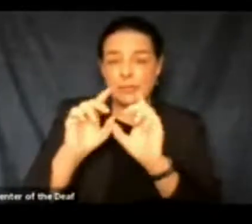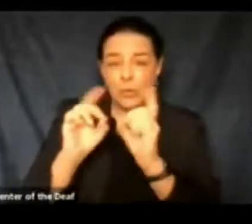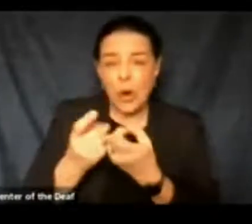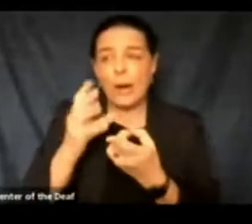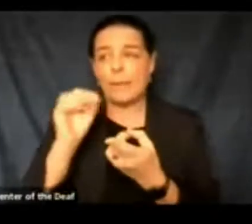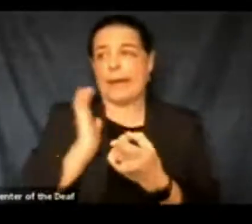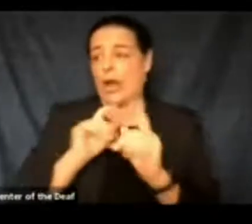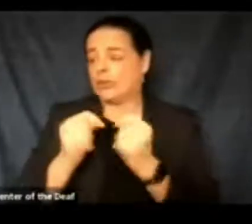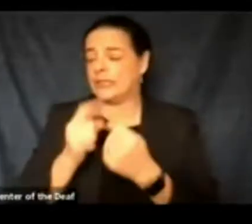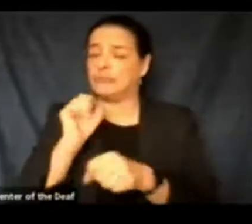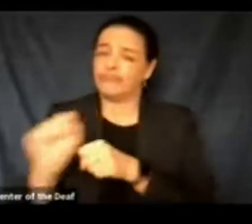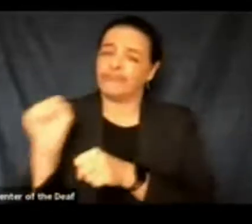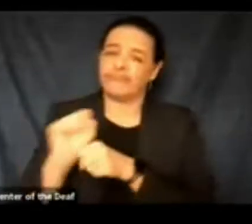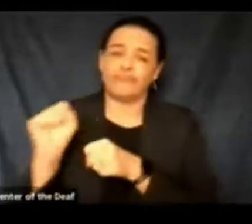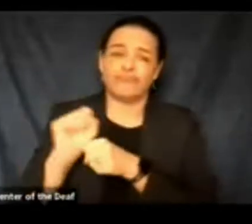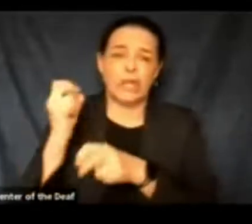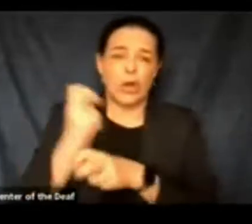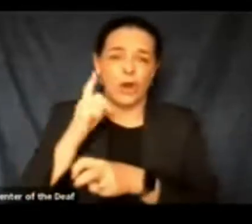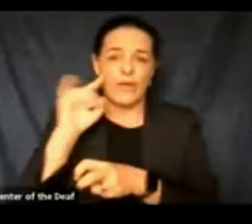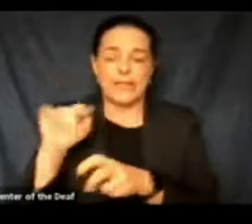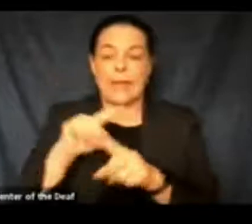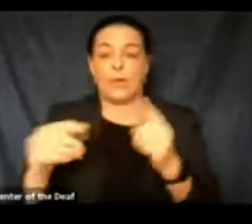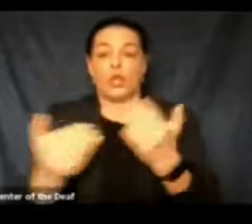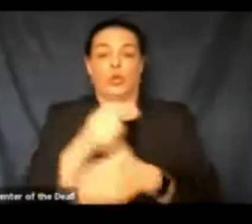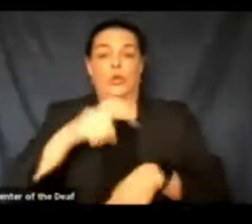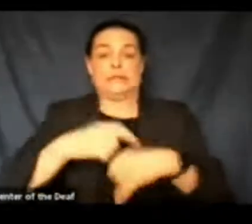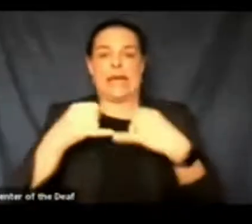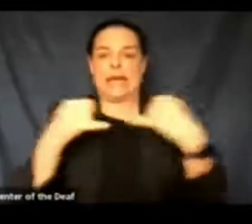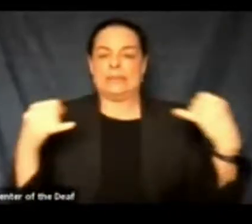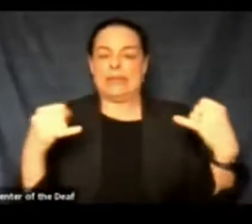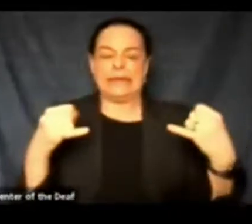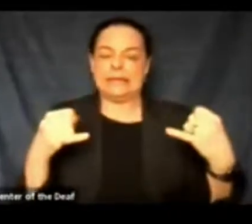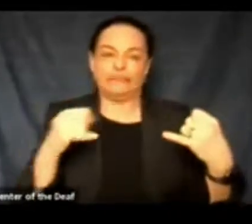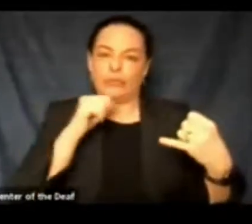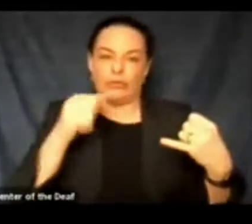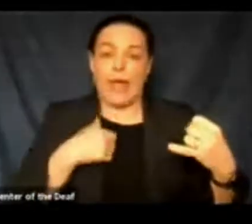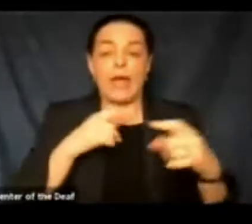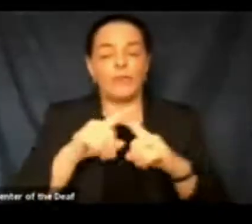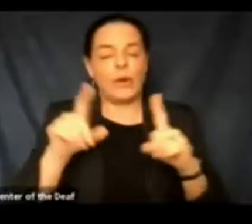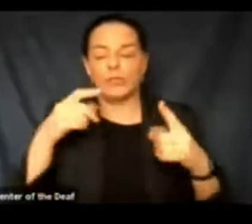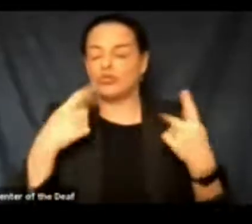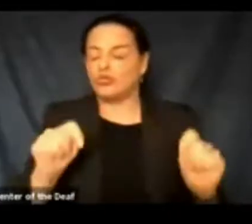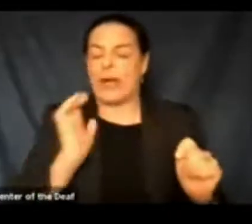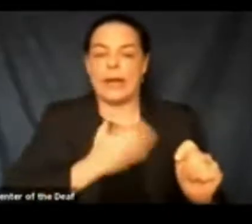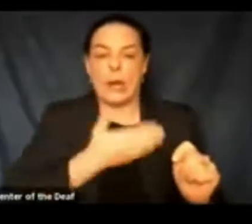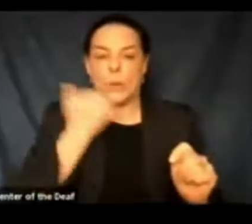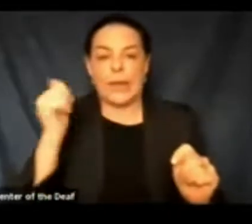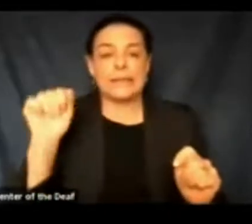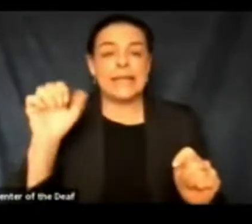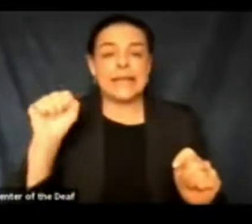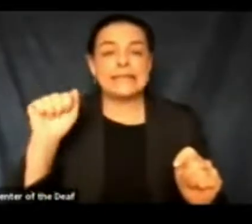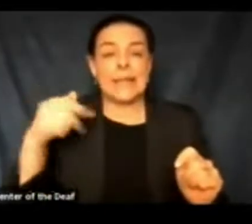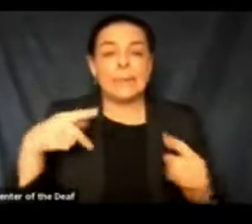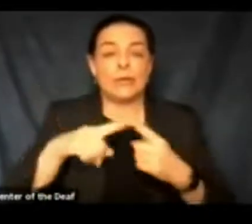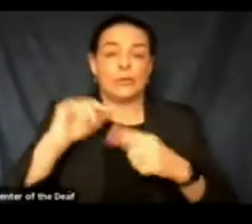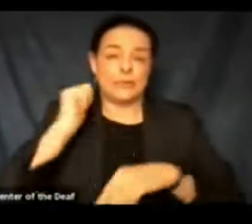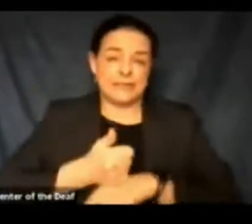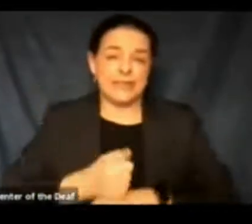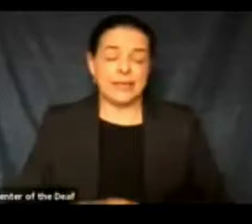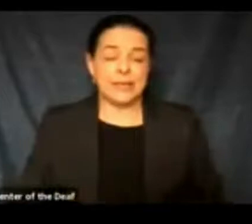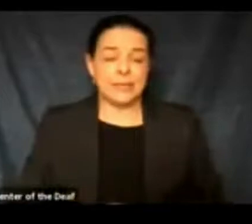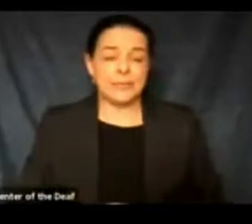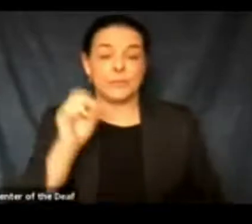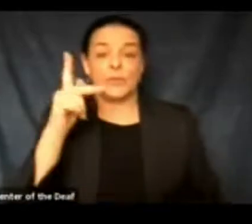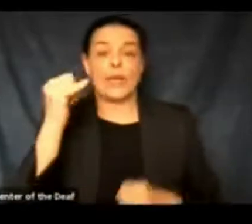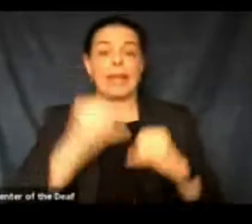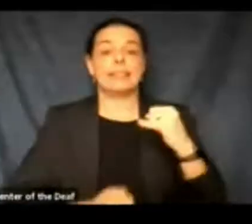working diligently towards it, but I don't have the new timeline, but we're trying our best to get it out as soon as possible. All right, last call.